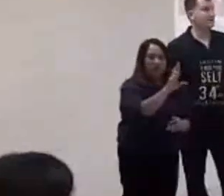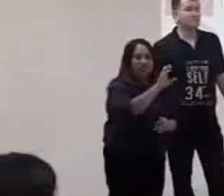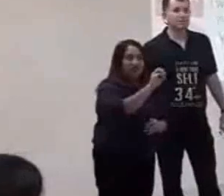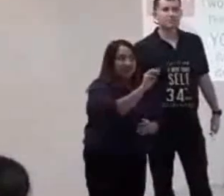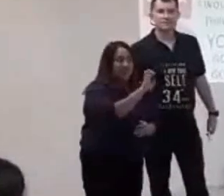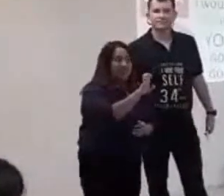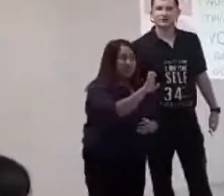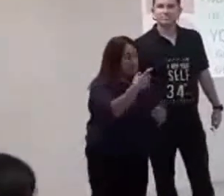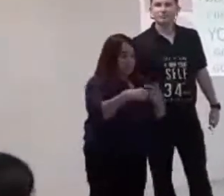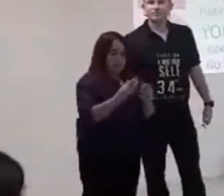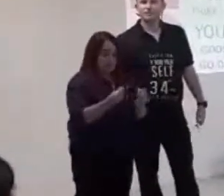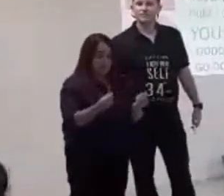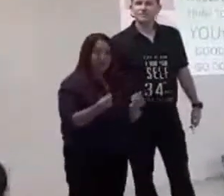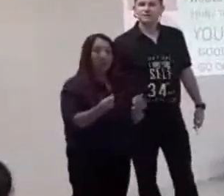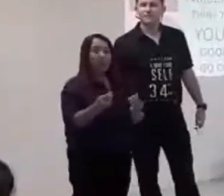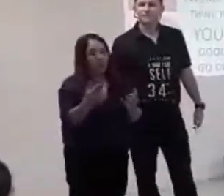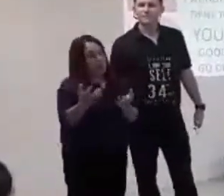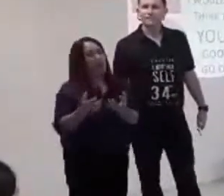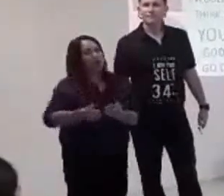Yes.